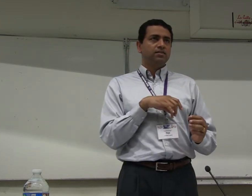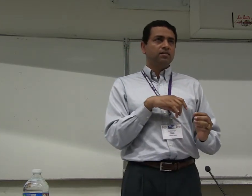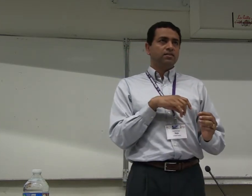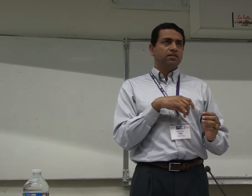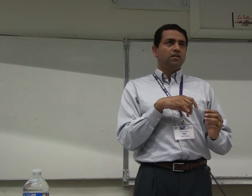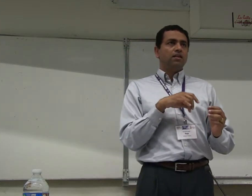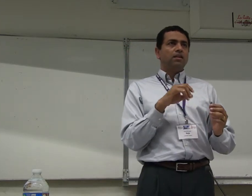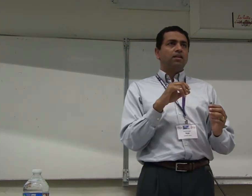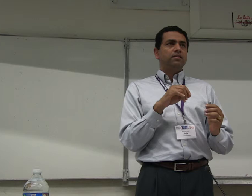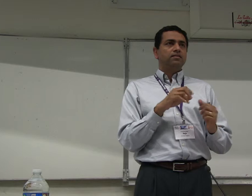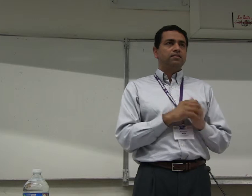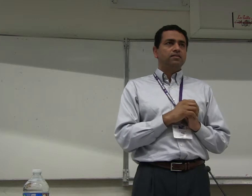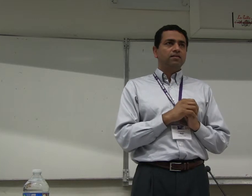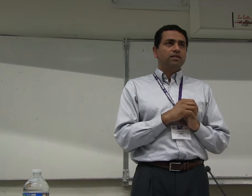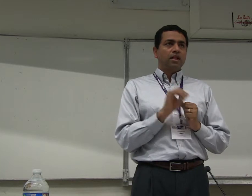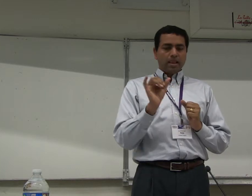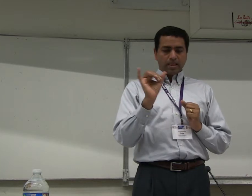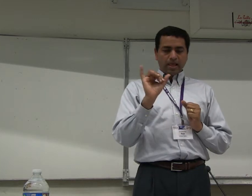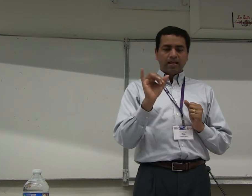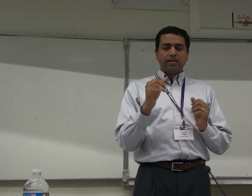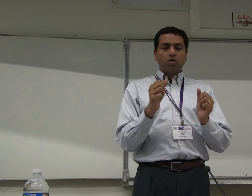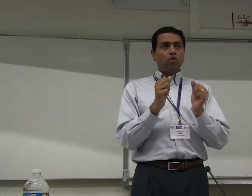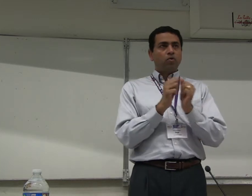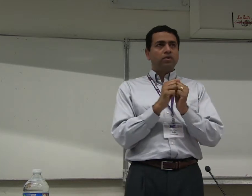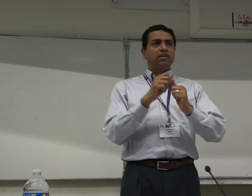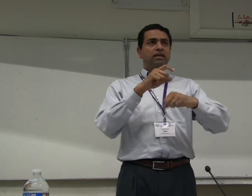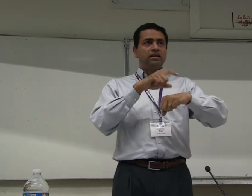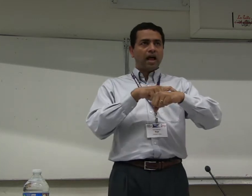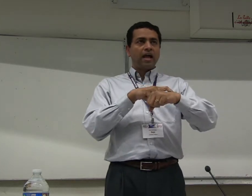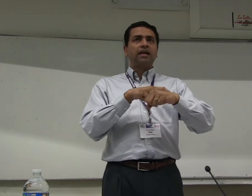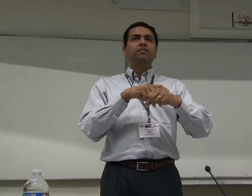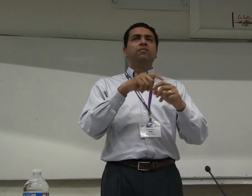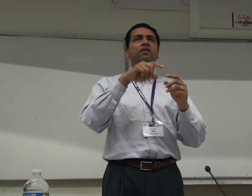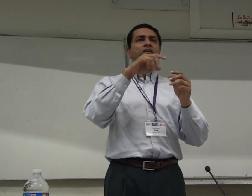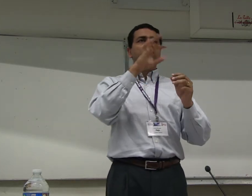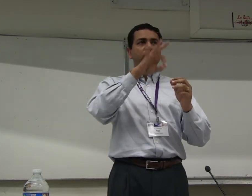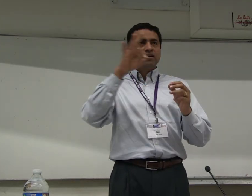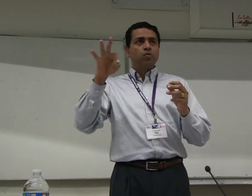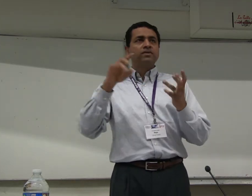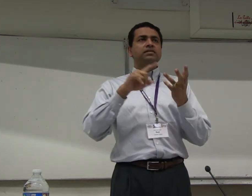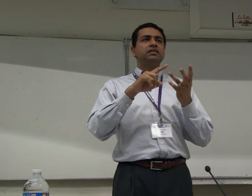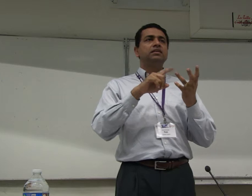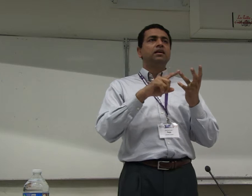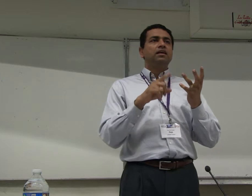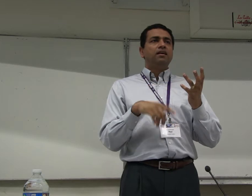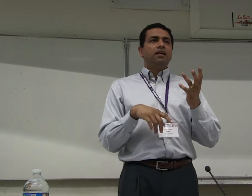we would like to set things up with additional characteristics. So looking